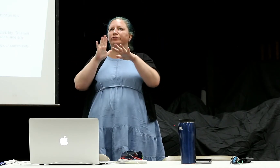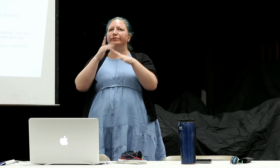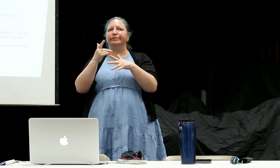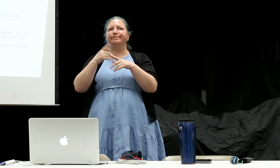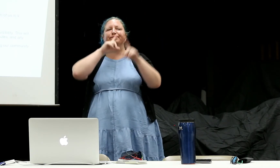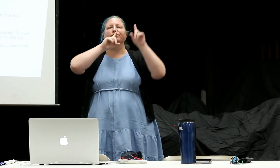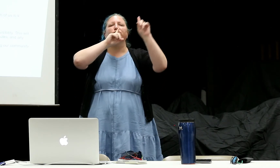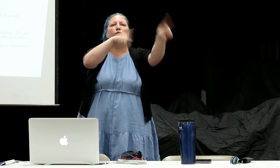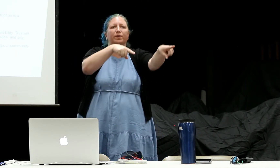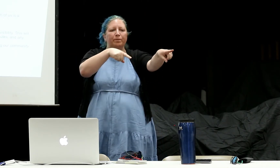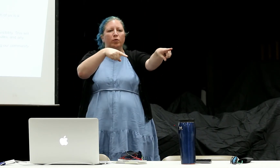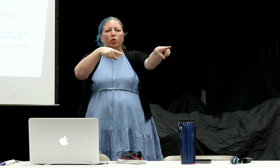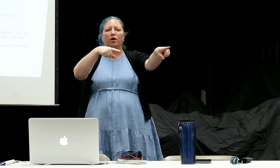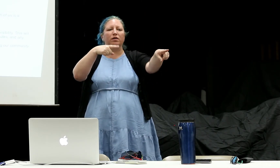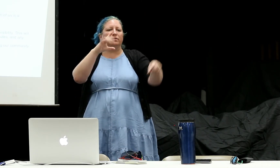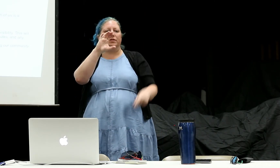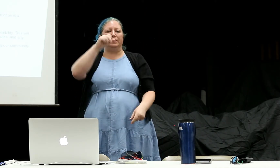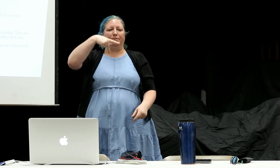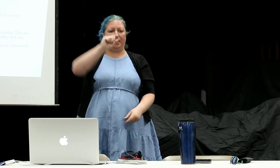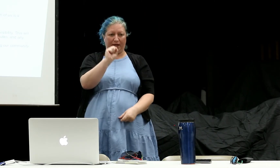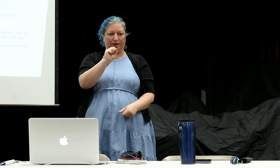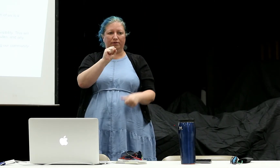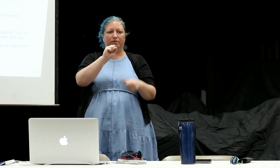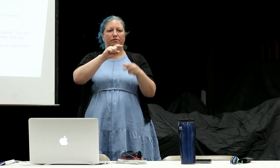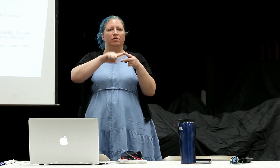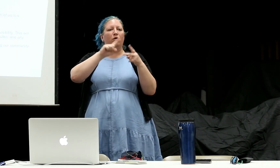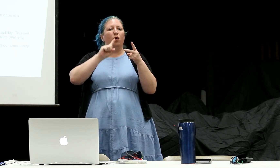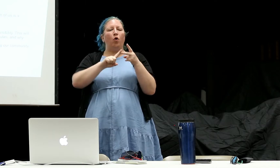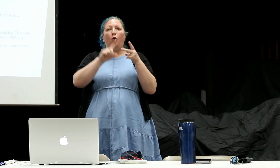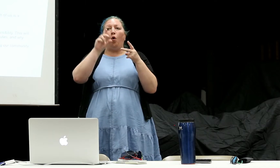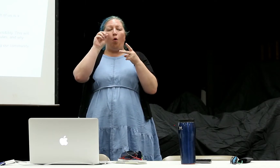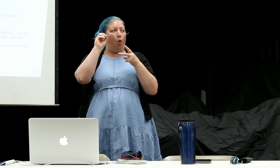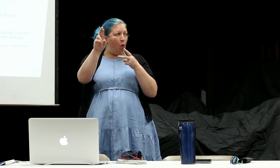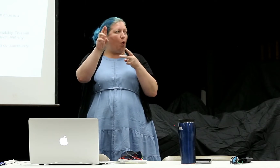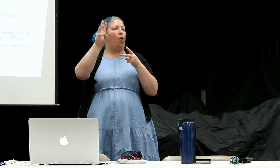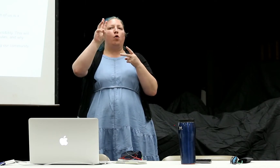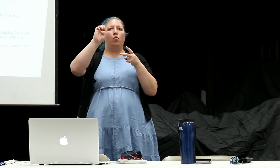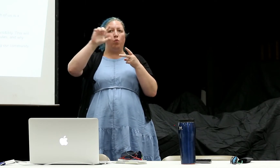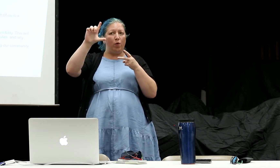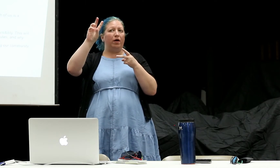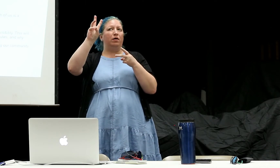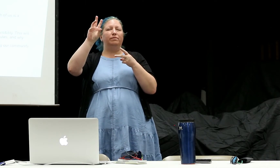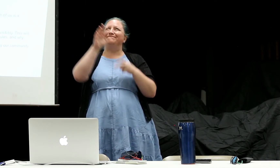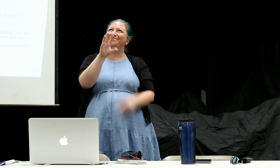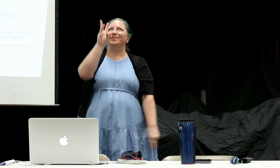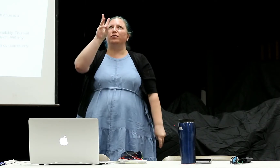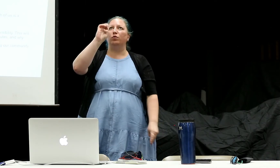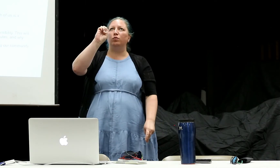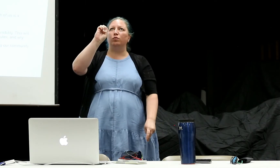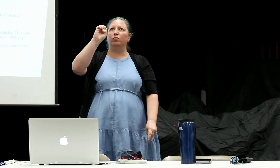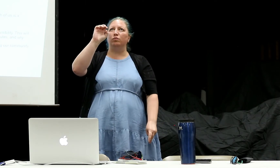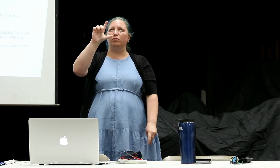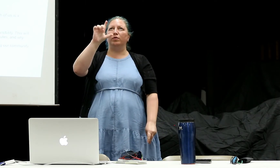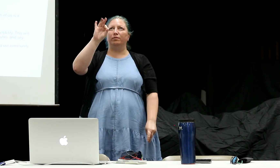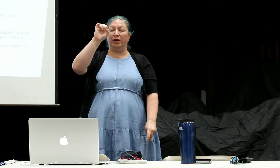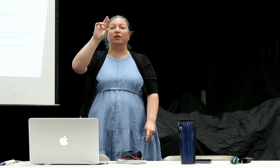Yeah. But Section 8 is important for a lot of people. It helps a lot of people. And